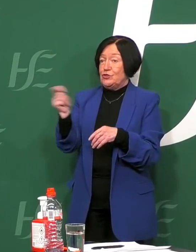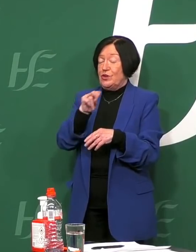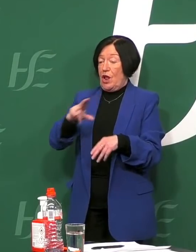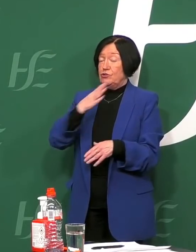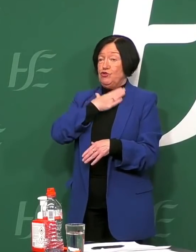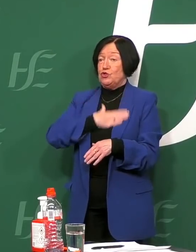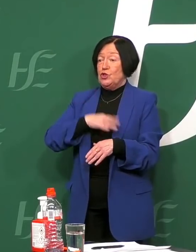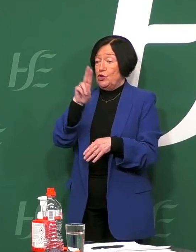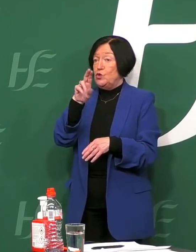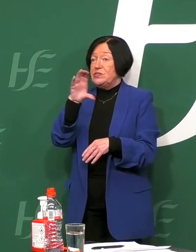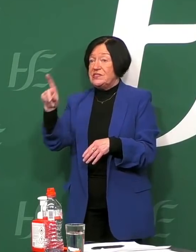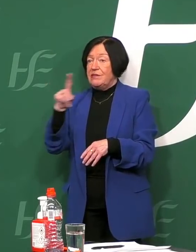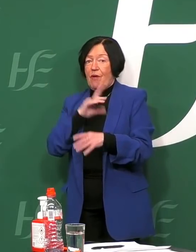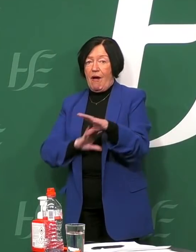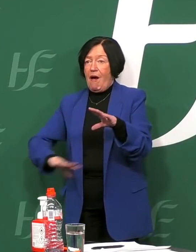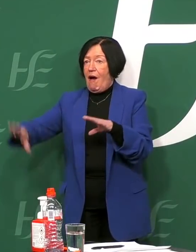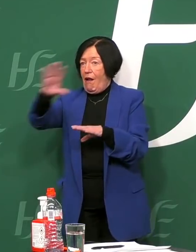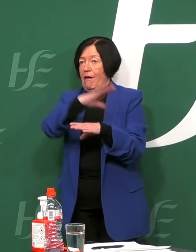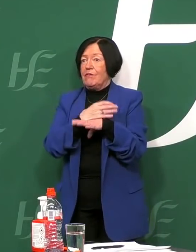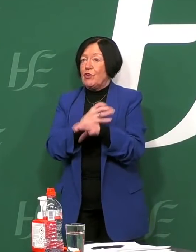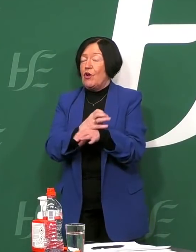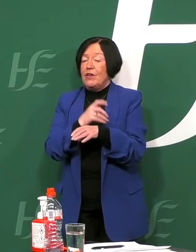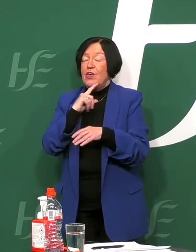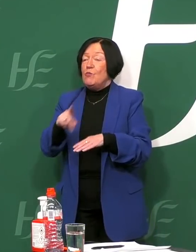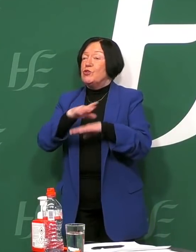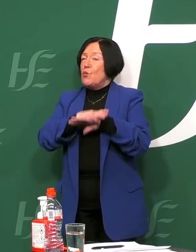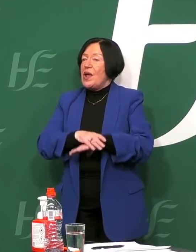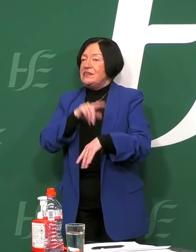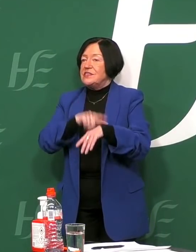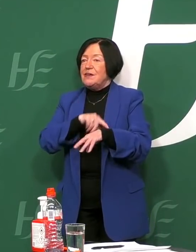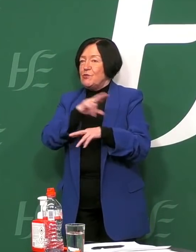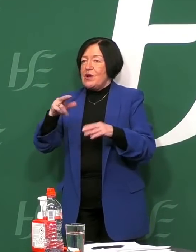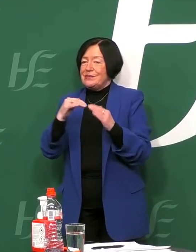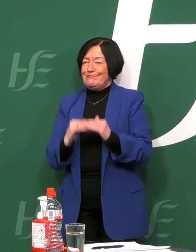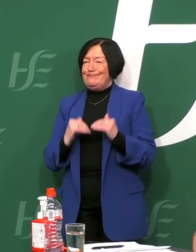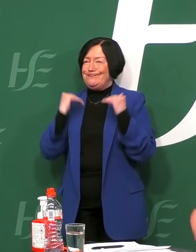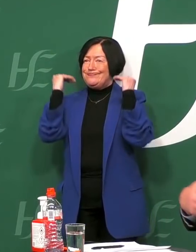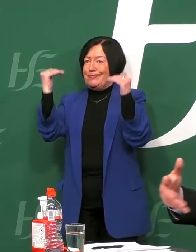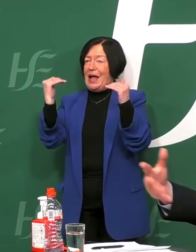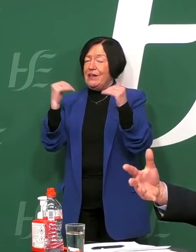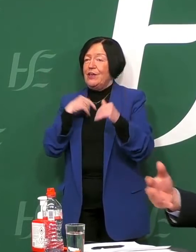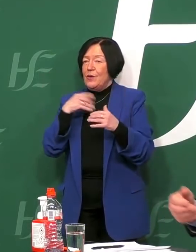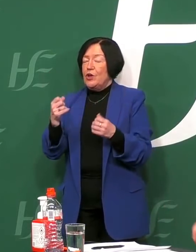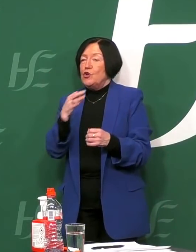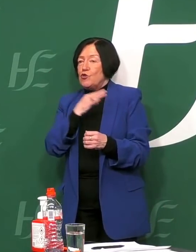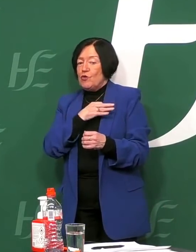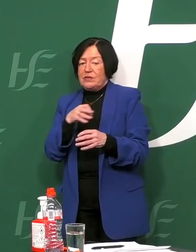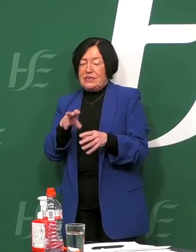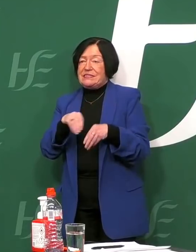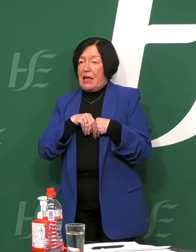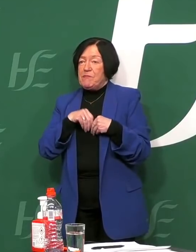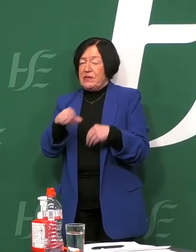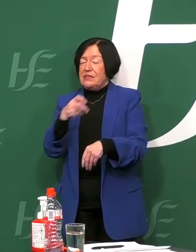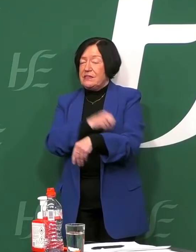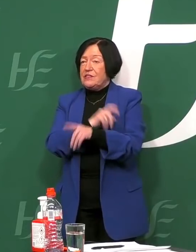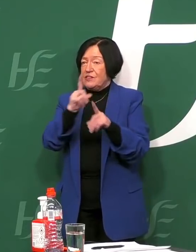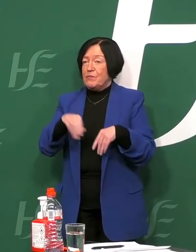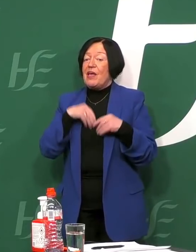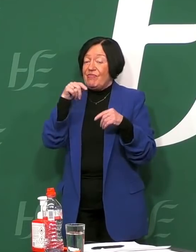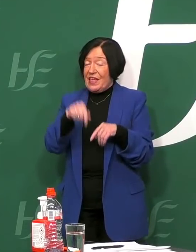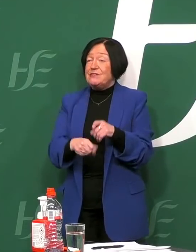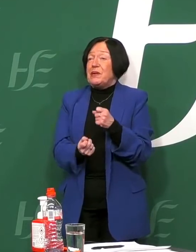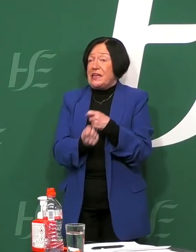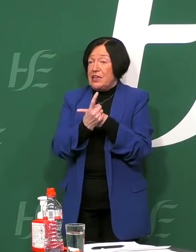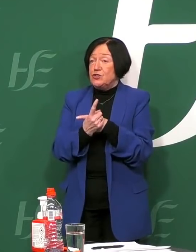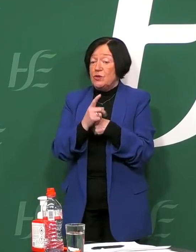not just in UCD, but throughout the country. The waiting times weren't as excessive in other areas, but we had really good take-up now this morning, and that has been an issue for us,